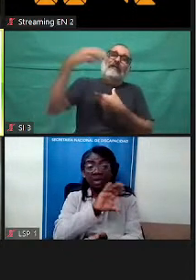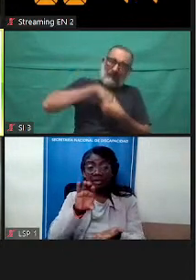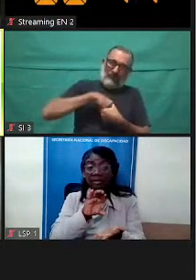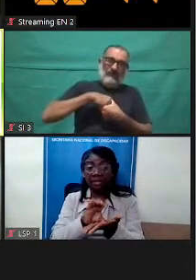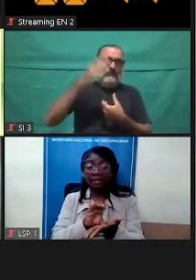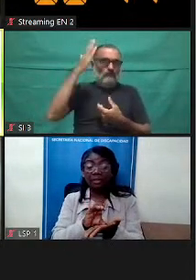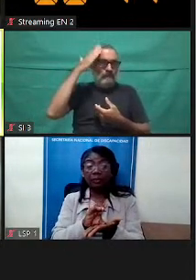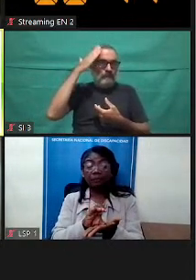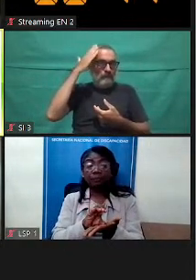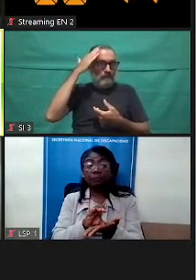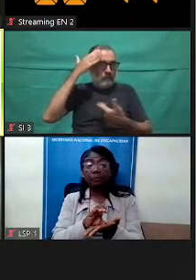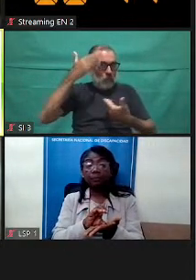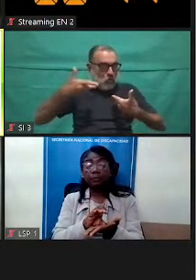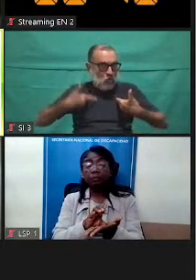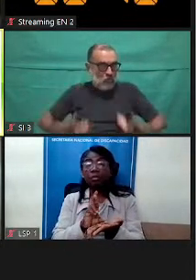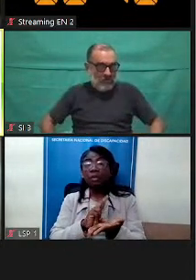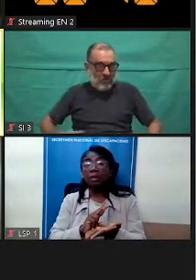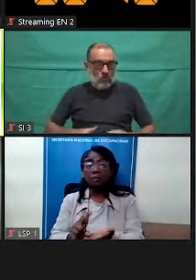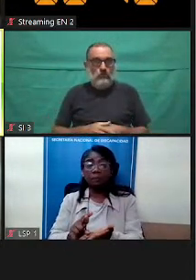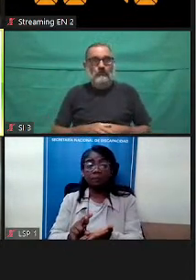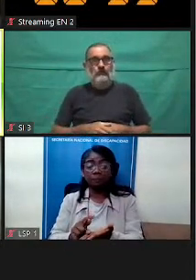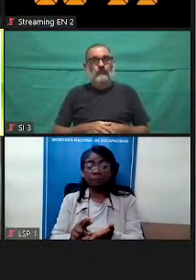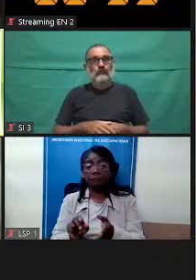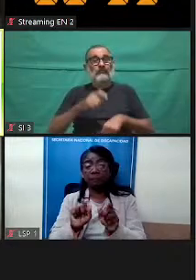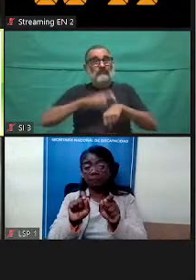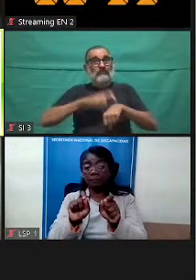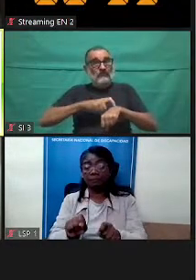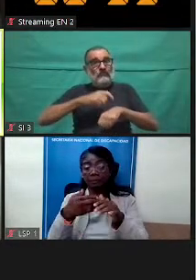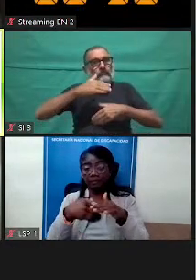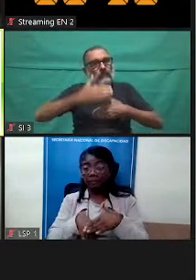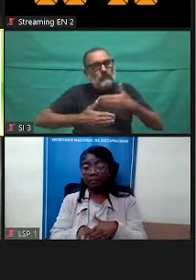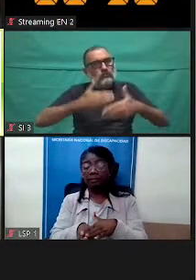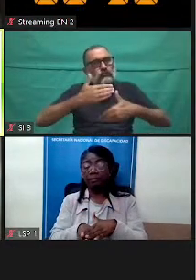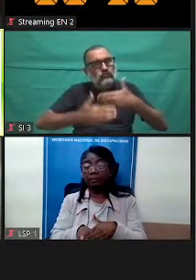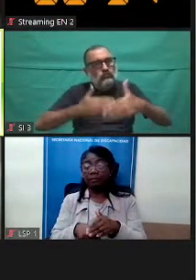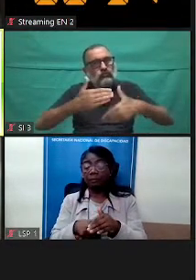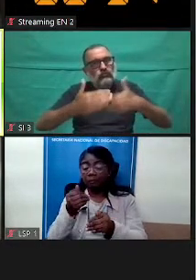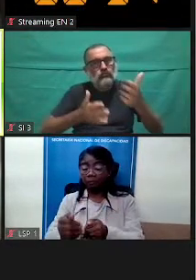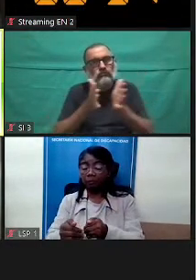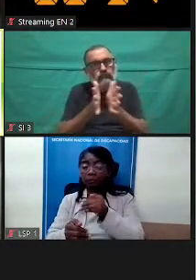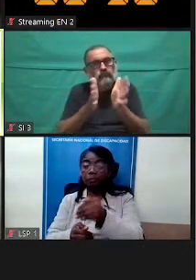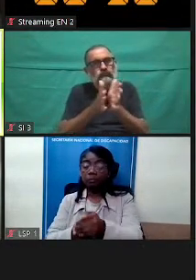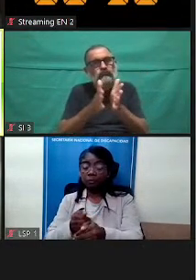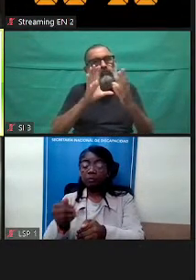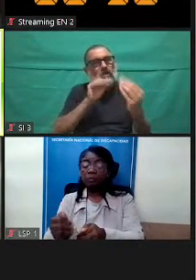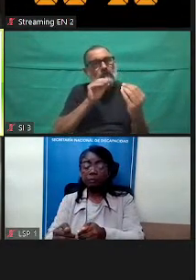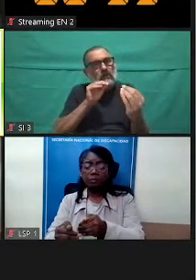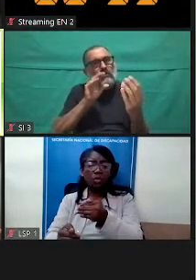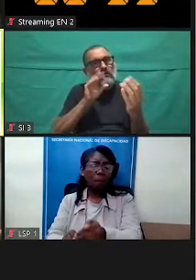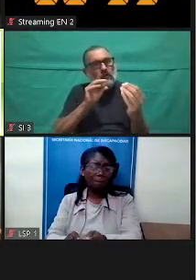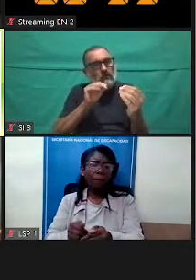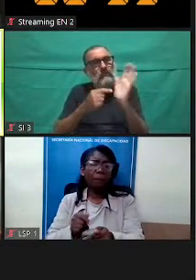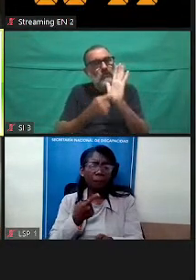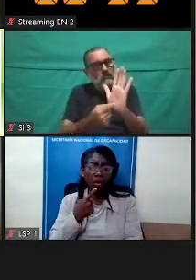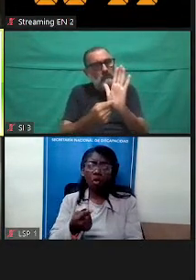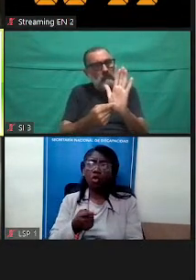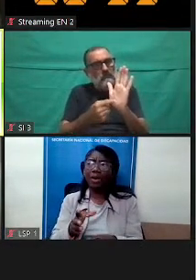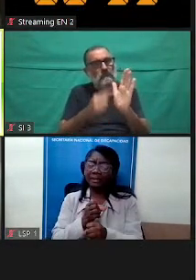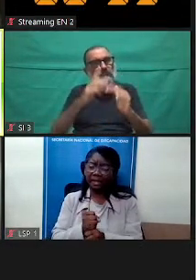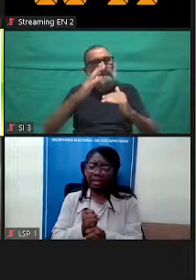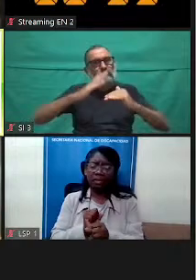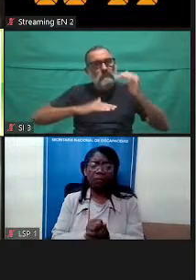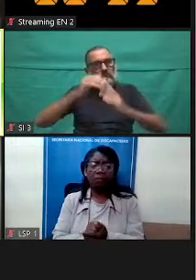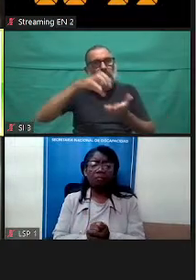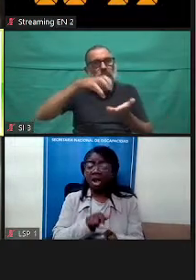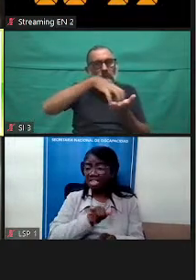putting together centers for inclusive resources especially the schools can take their paths